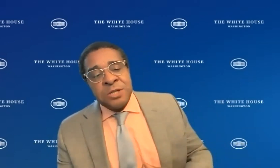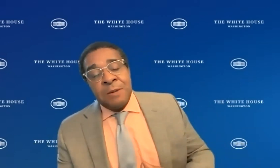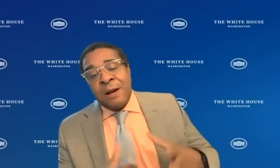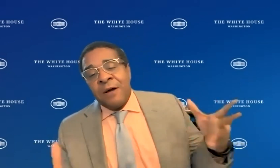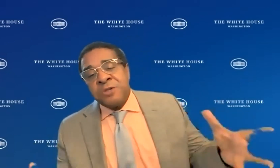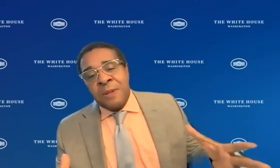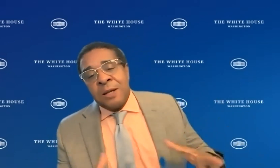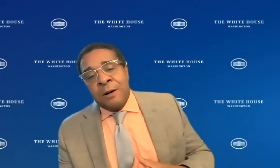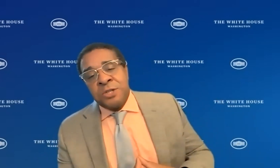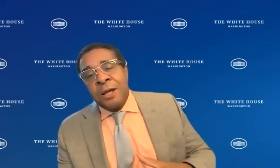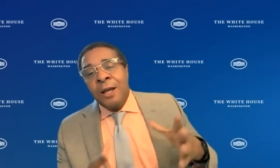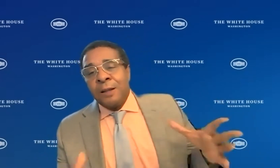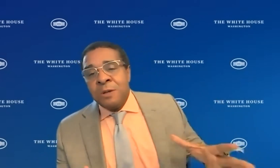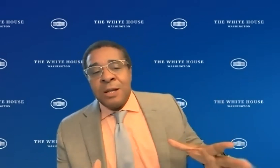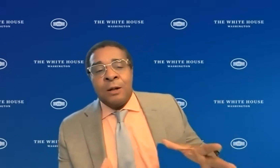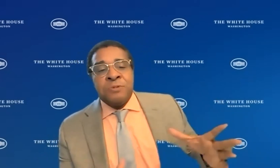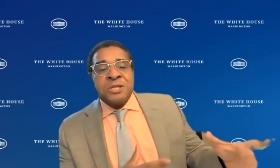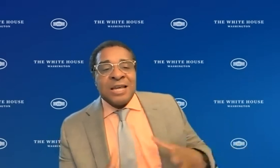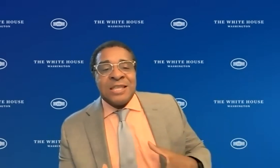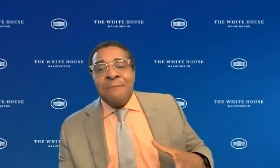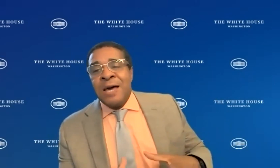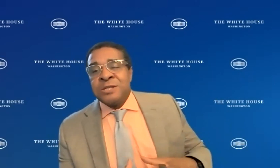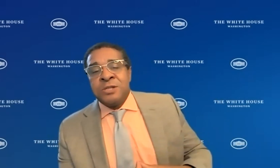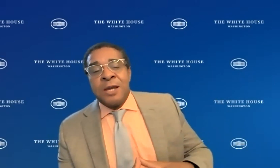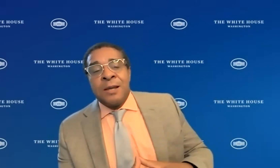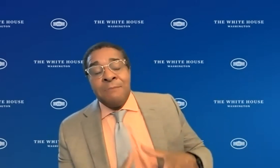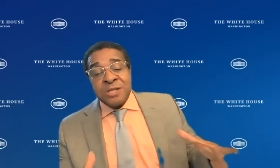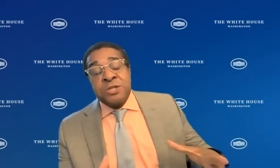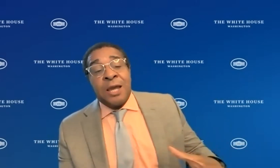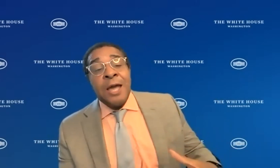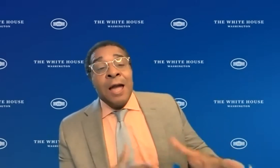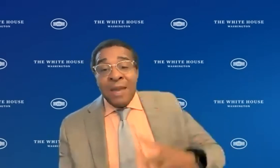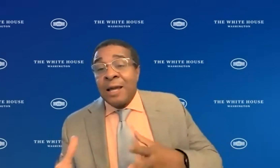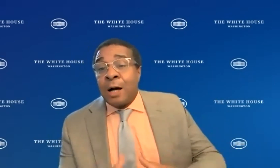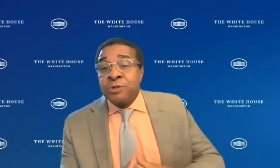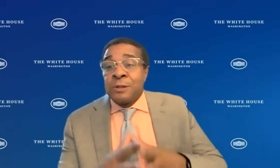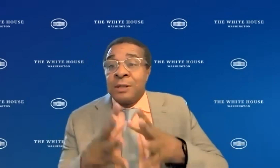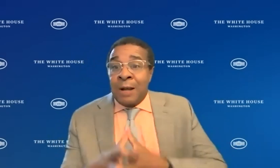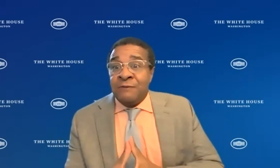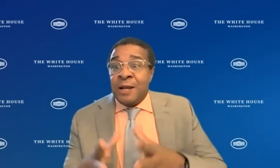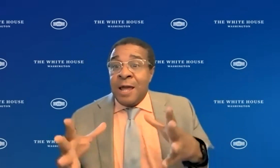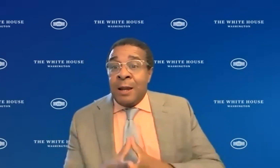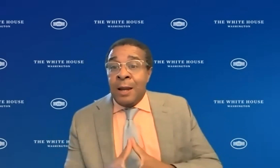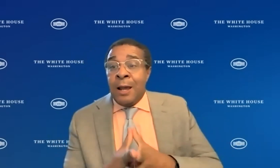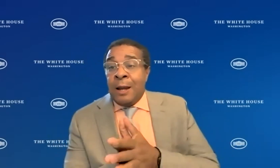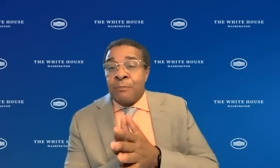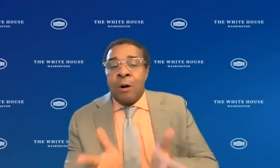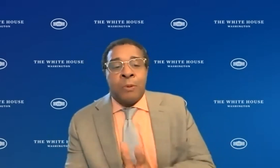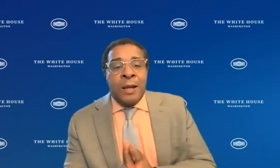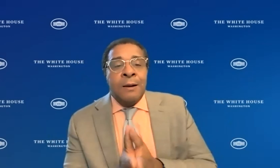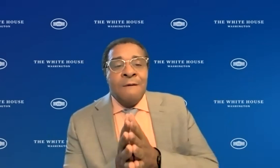developing the messaging, but I've also been encouraging community groups to take that messaging and make it culturally relevant